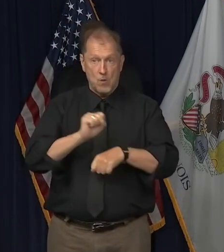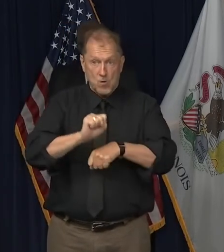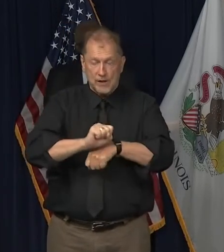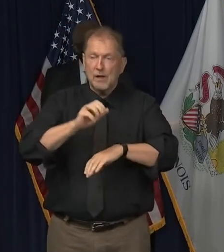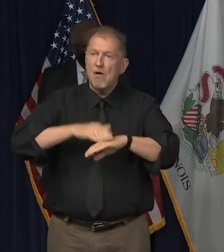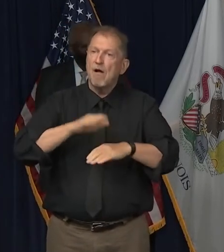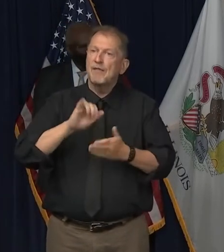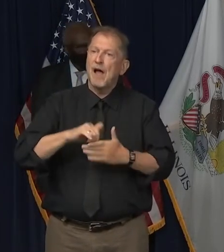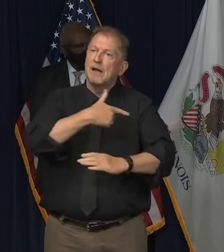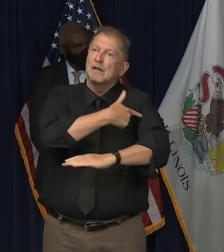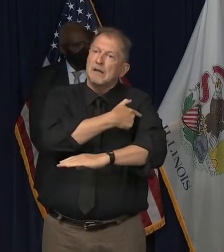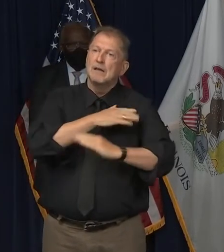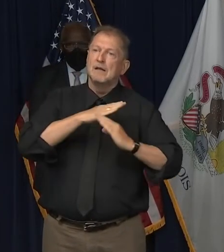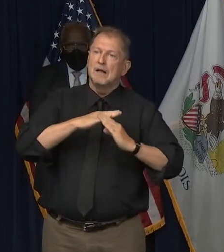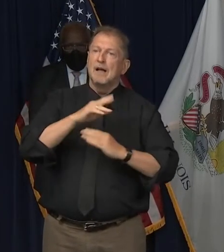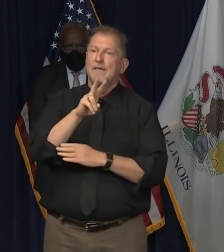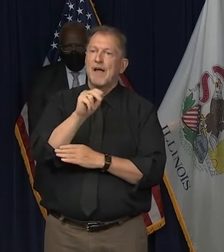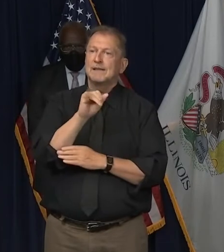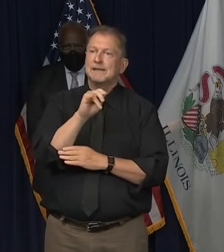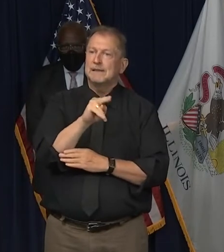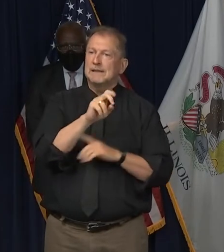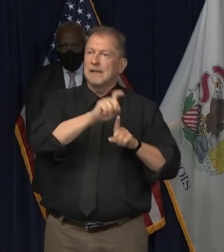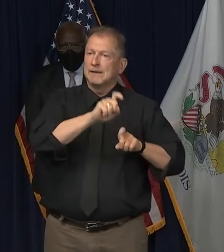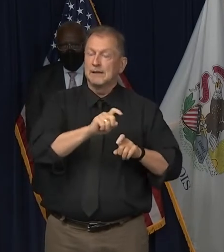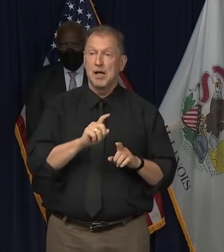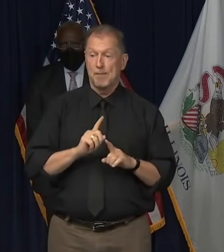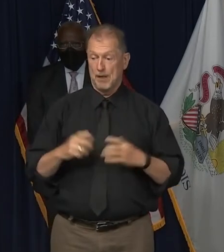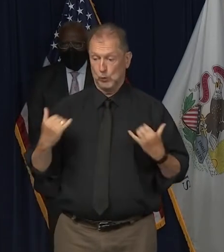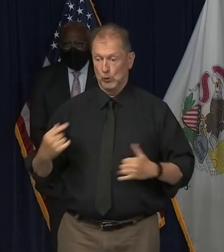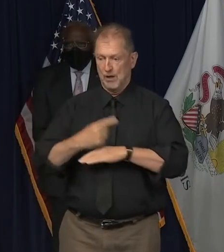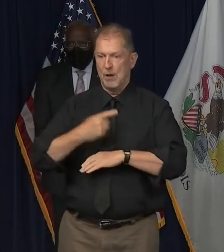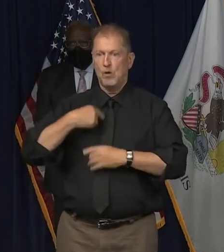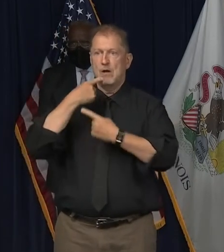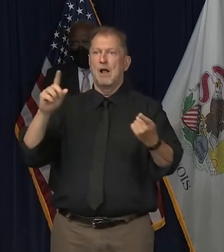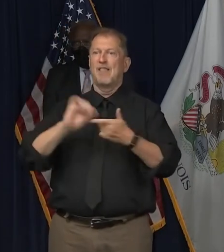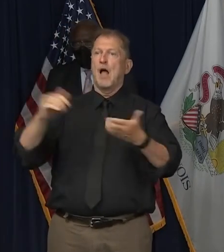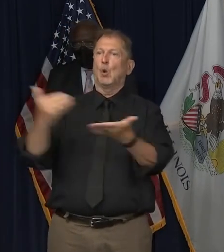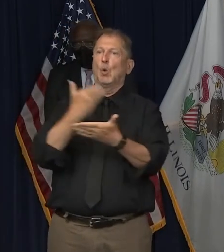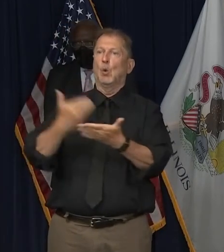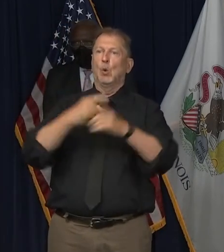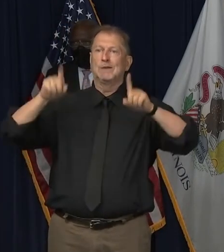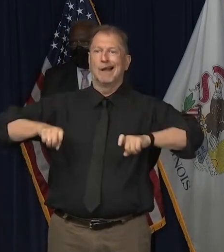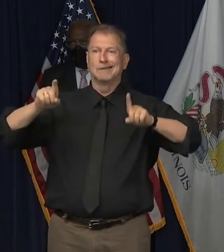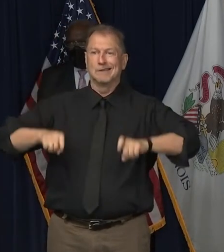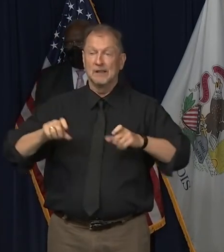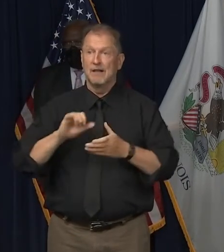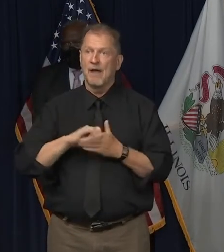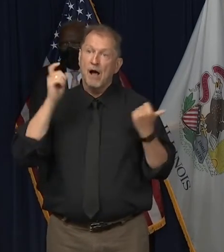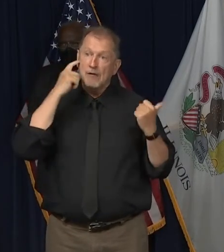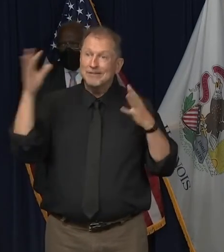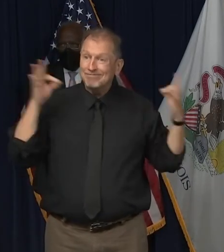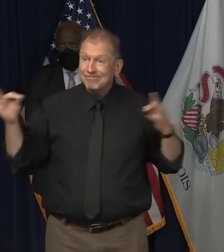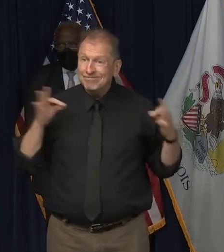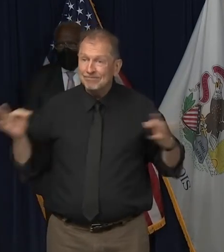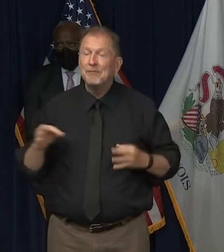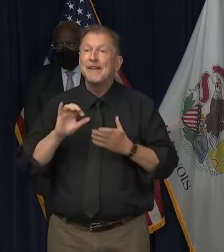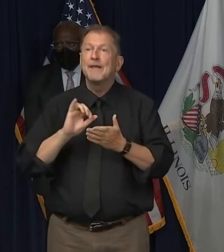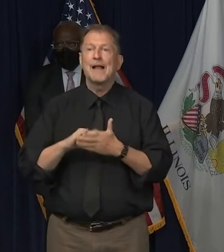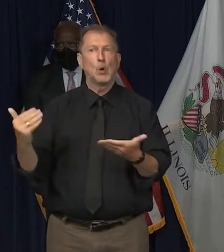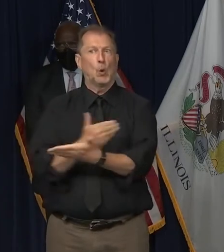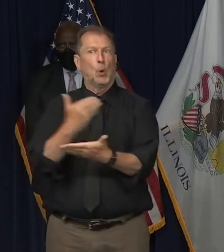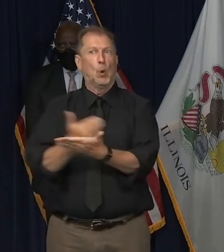important ones. Today's announcement is yet another game changer. As you heard from the governor, the pioneering